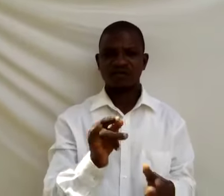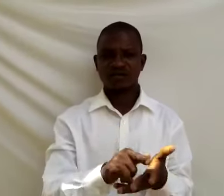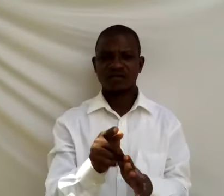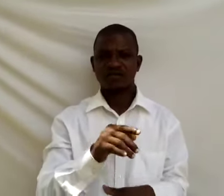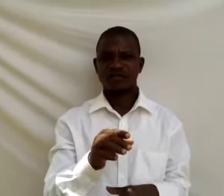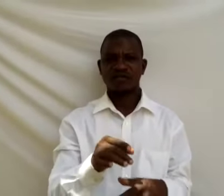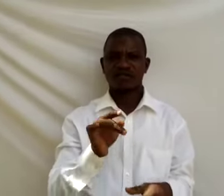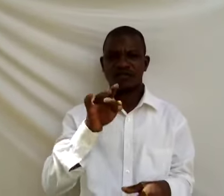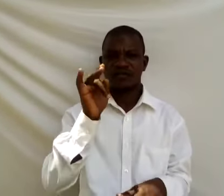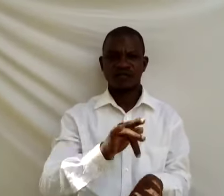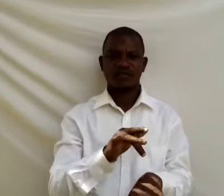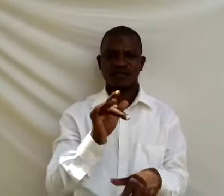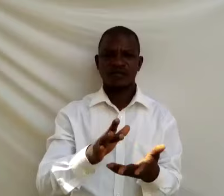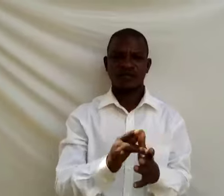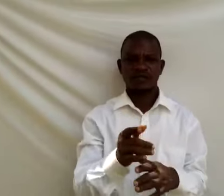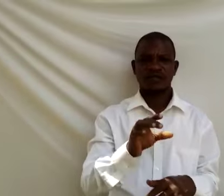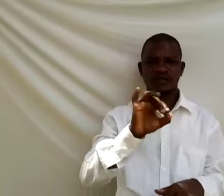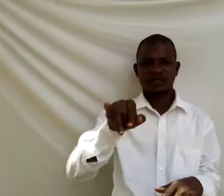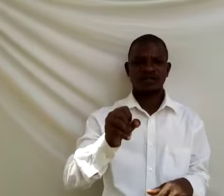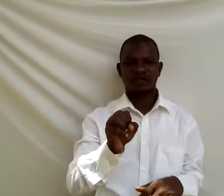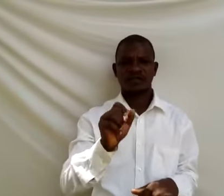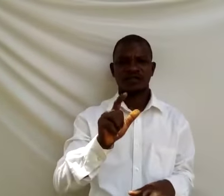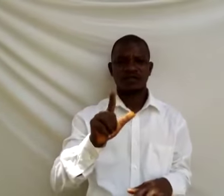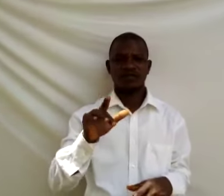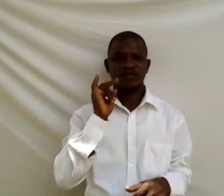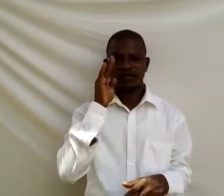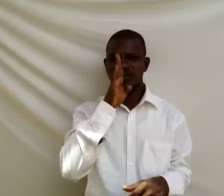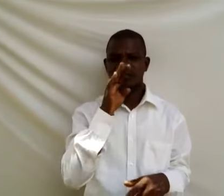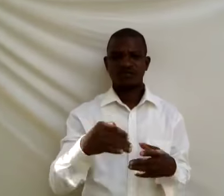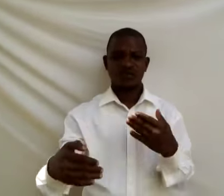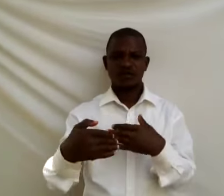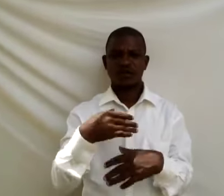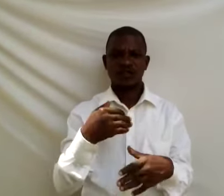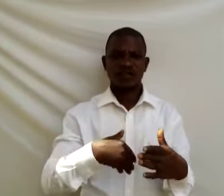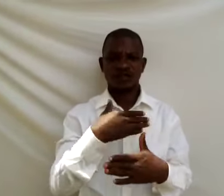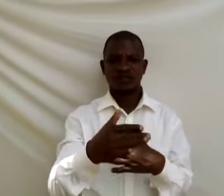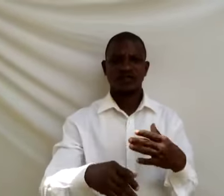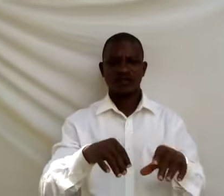infected jelly. We'll be back after the short break.